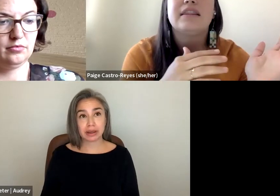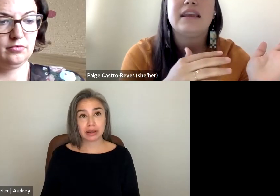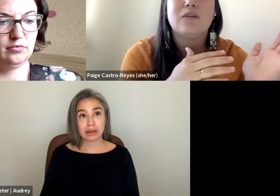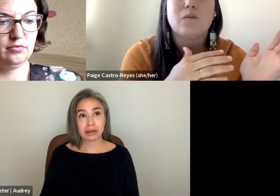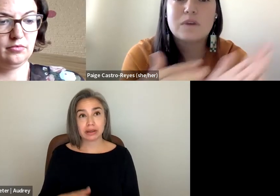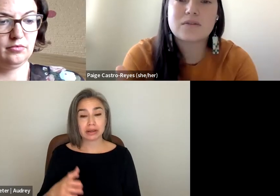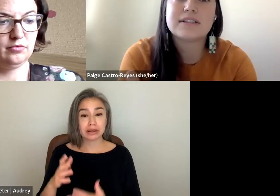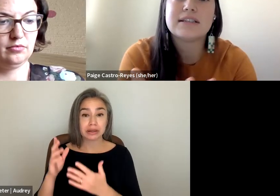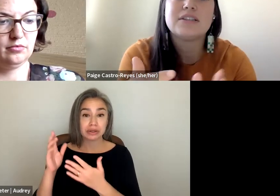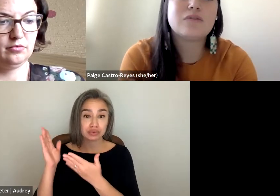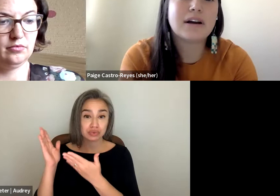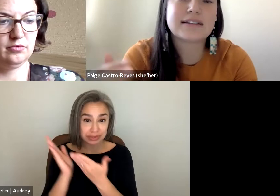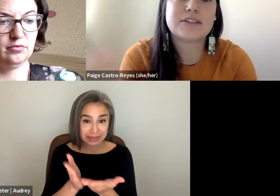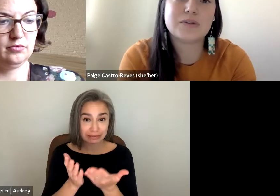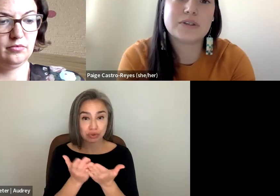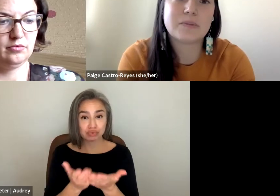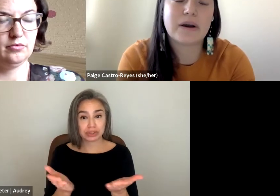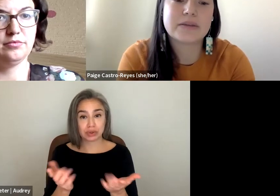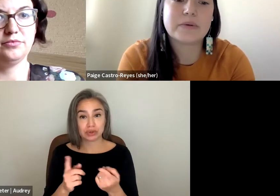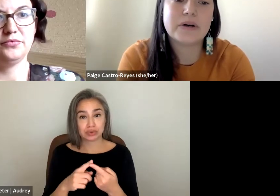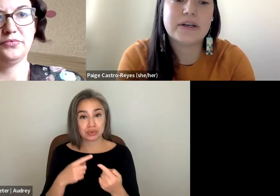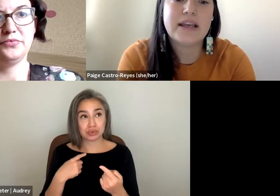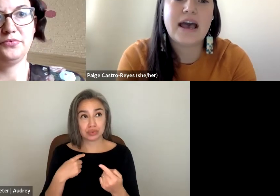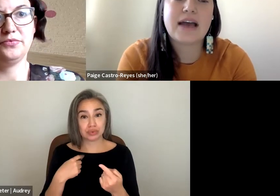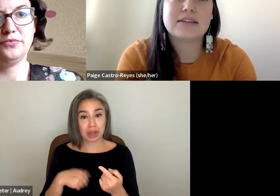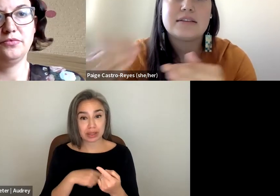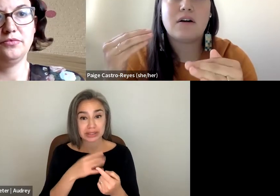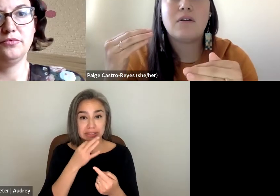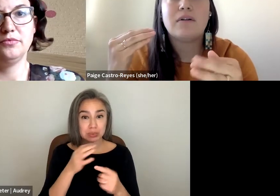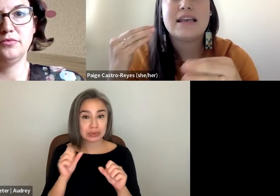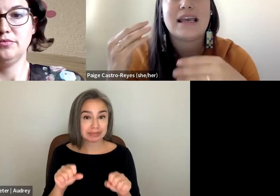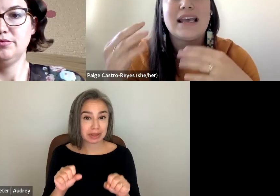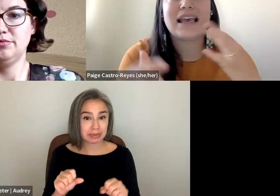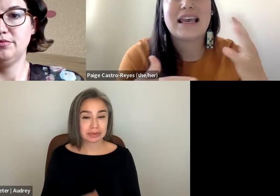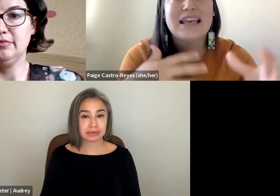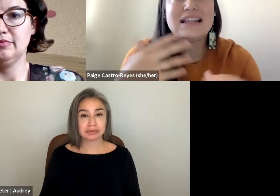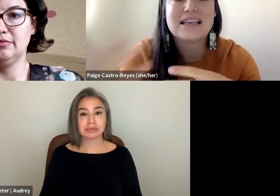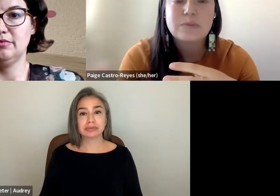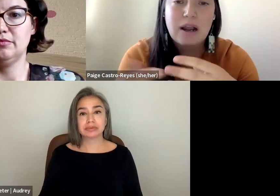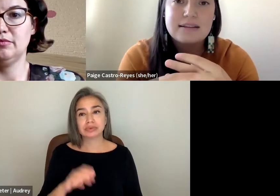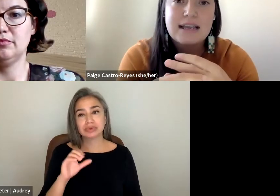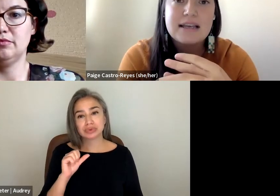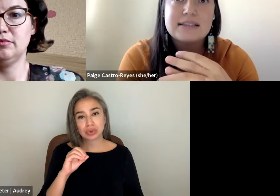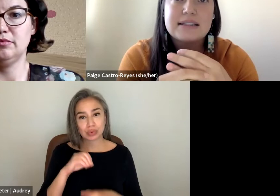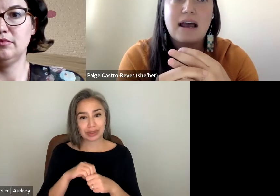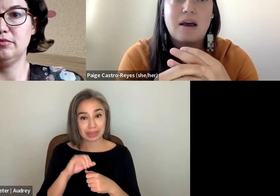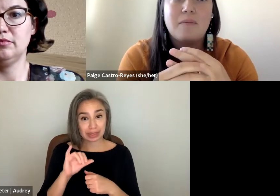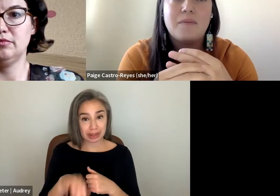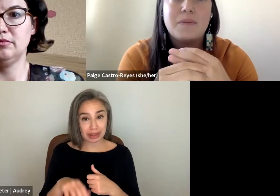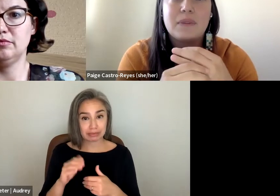deliver the resources to us as soon as possible. And so in this